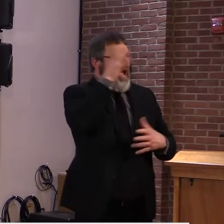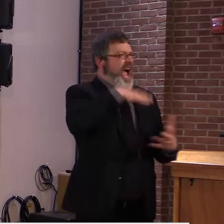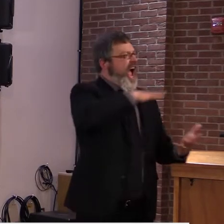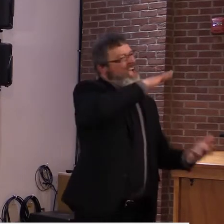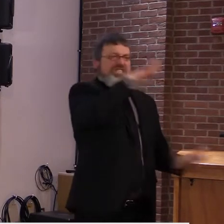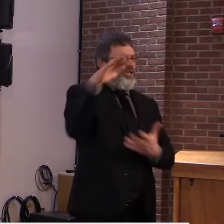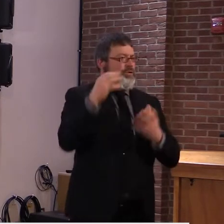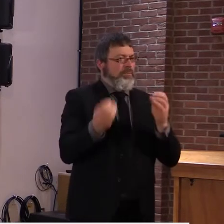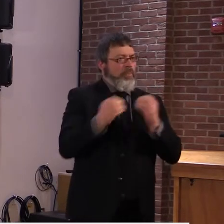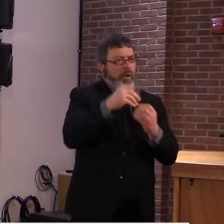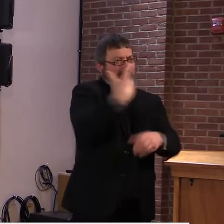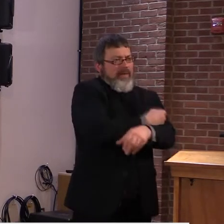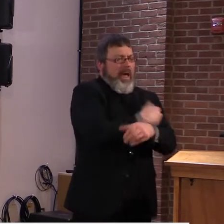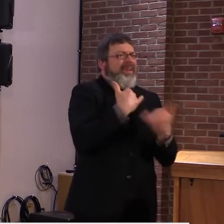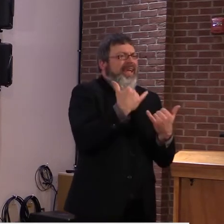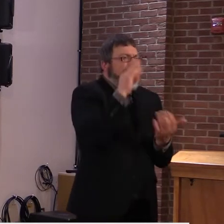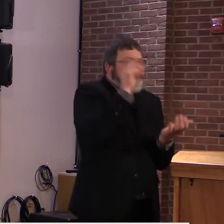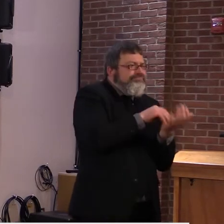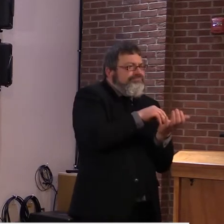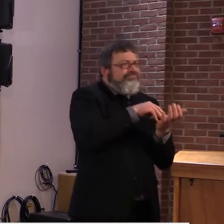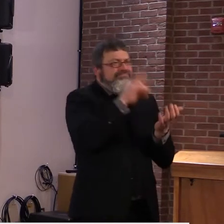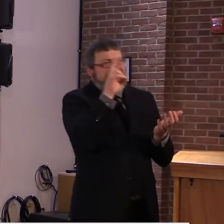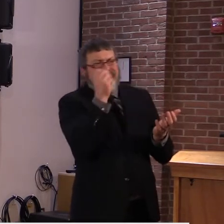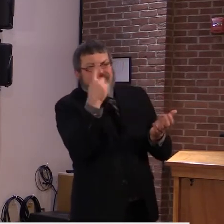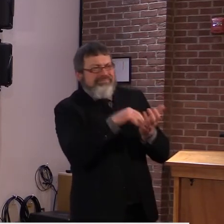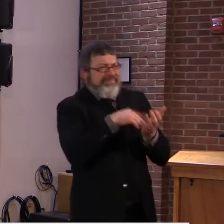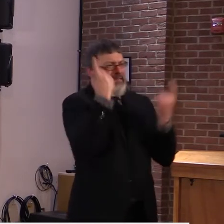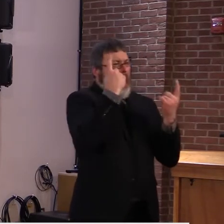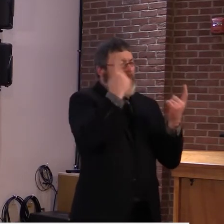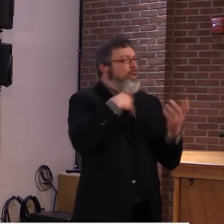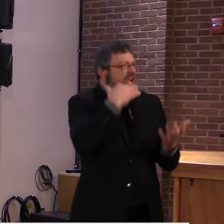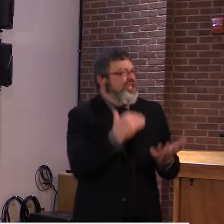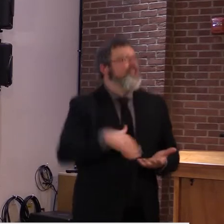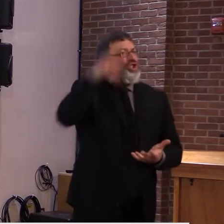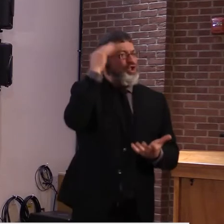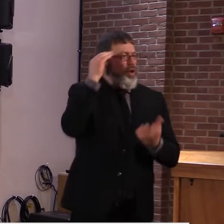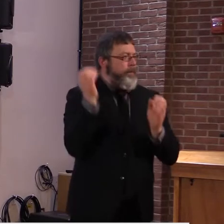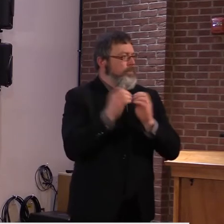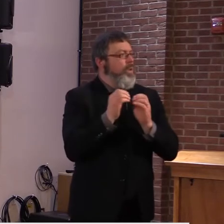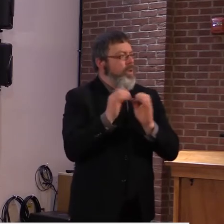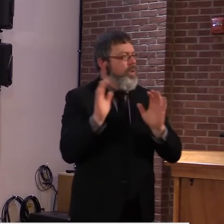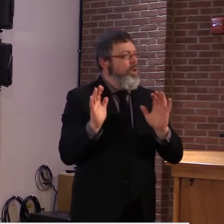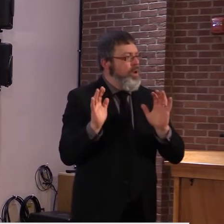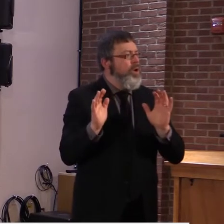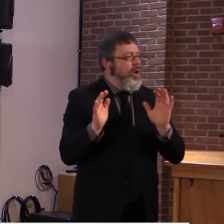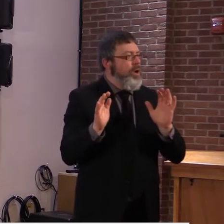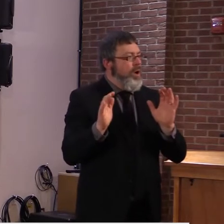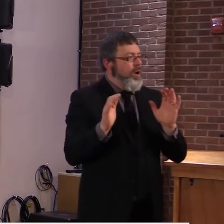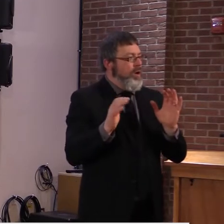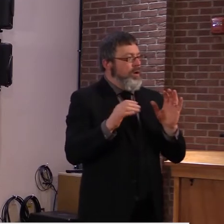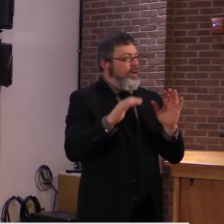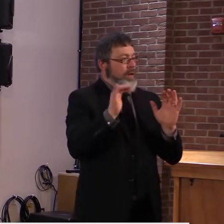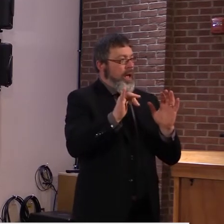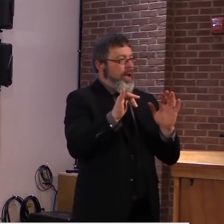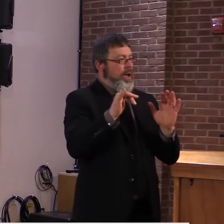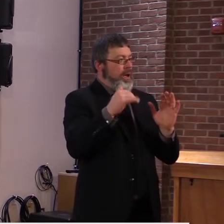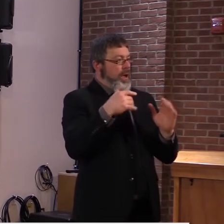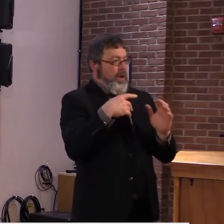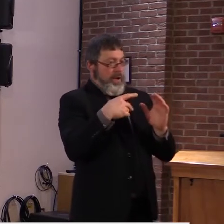through 1A. So lots of people are feeling the need to reserve a